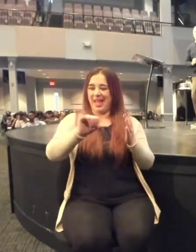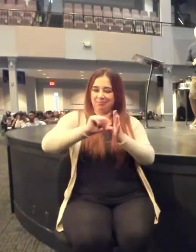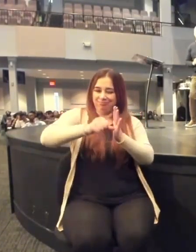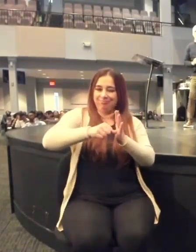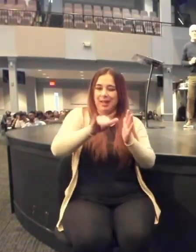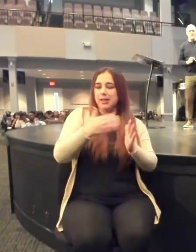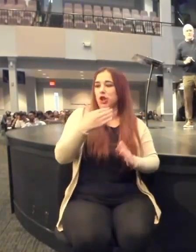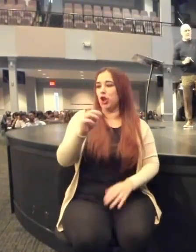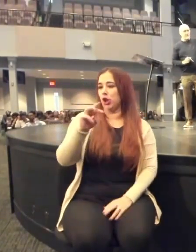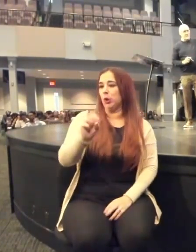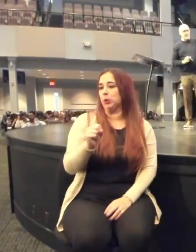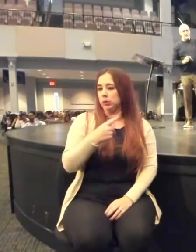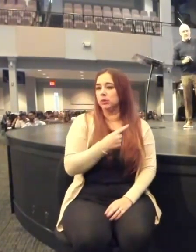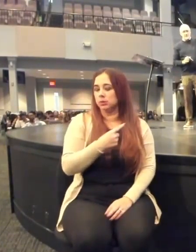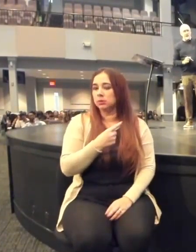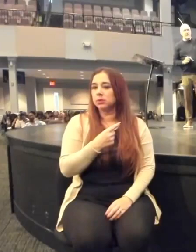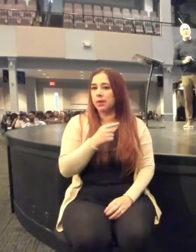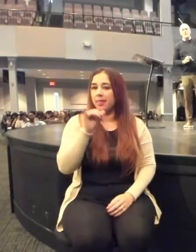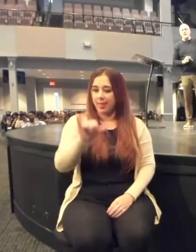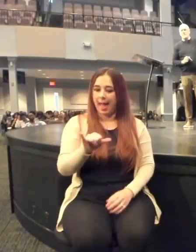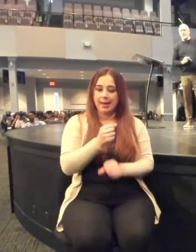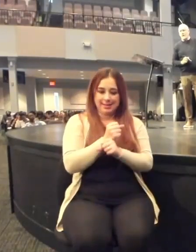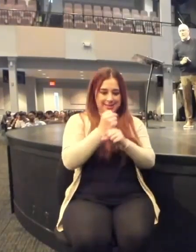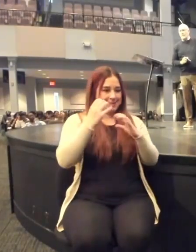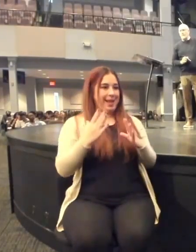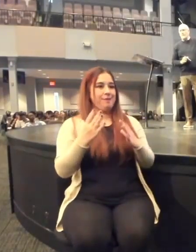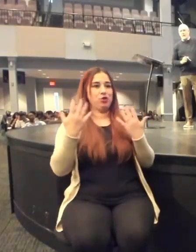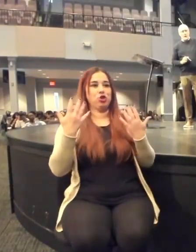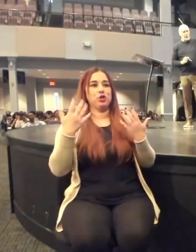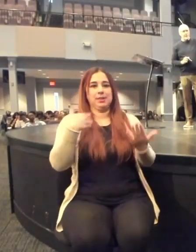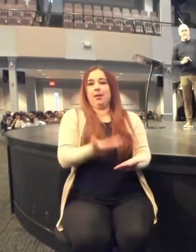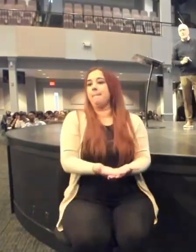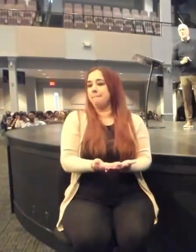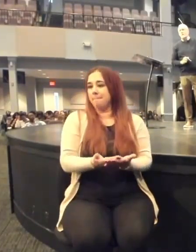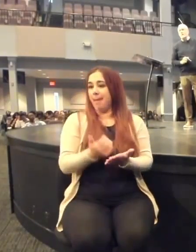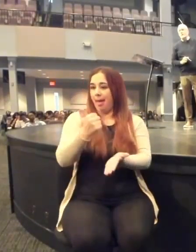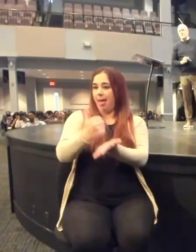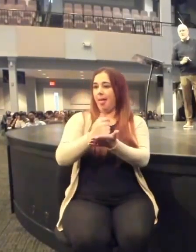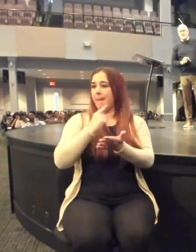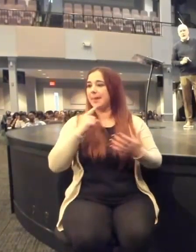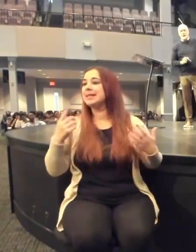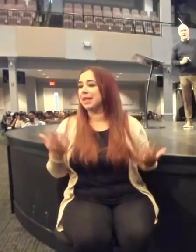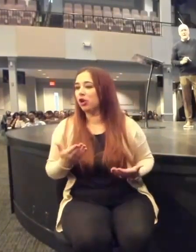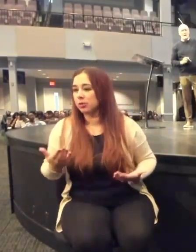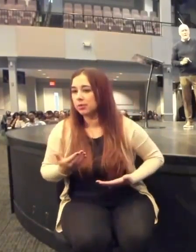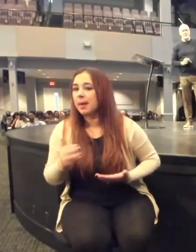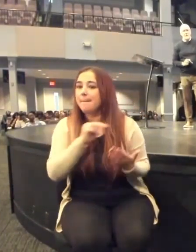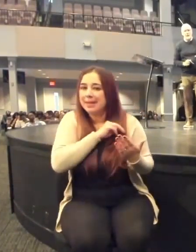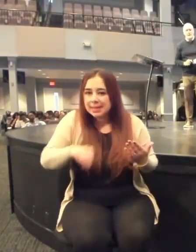good news, that the Savior has come, help is here, the